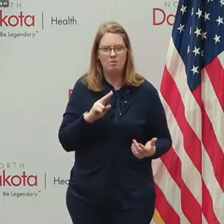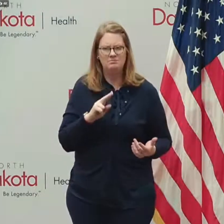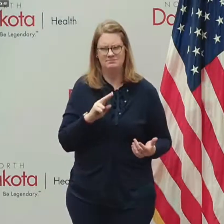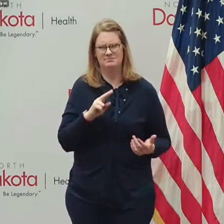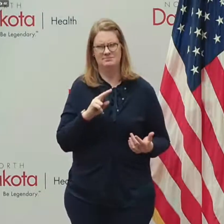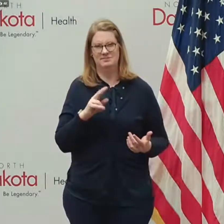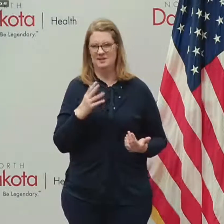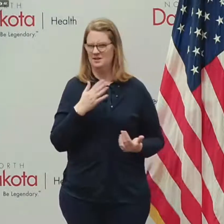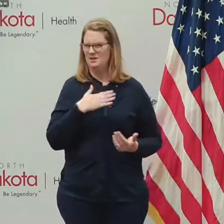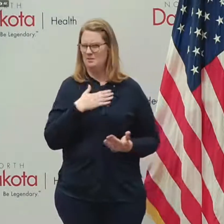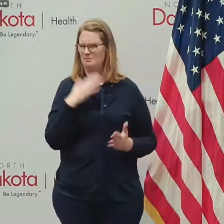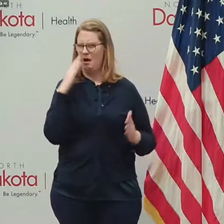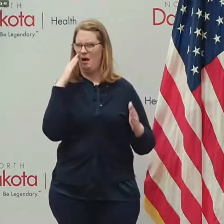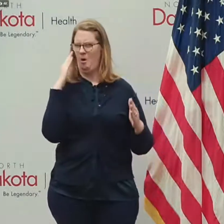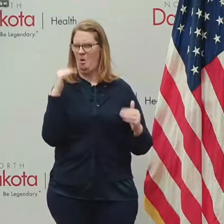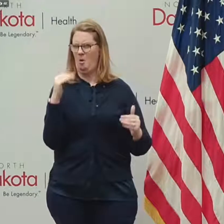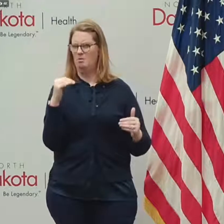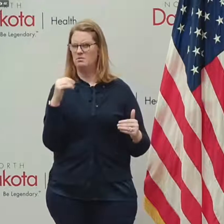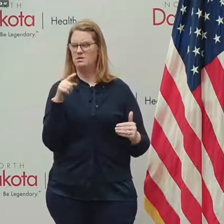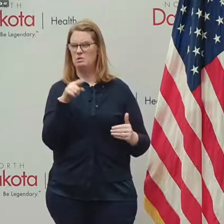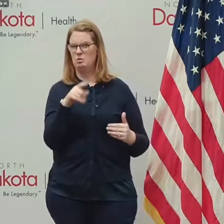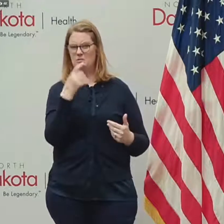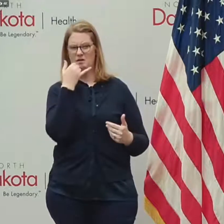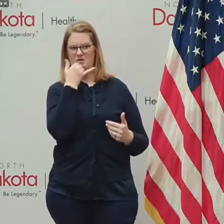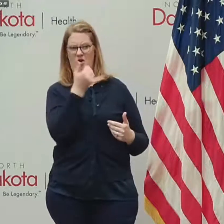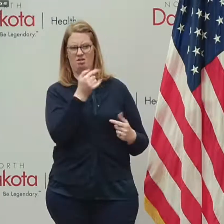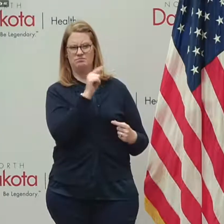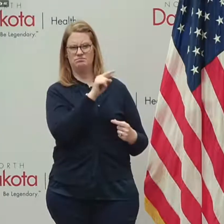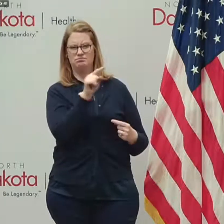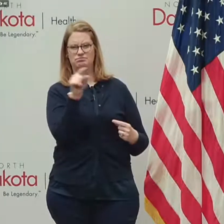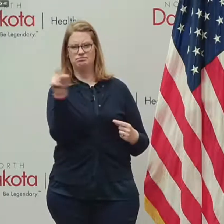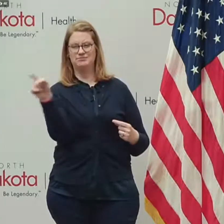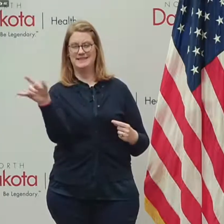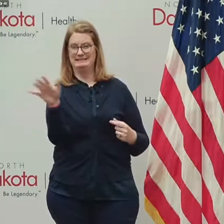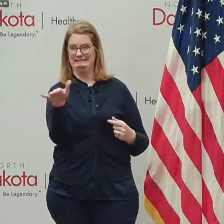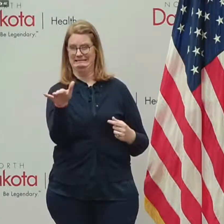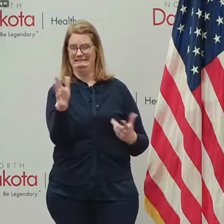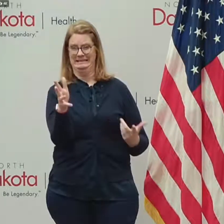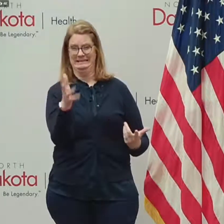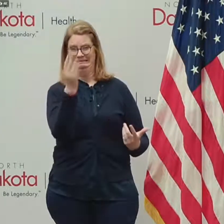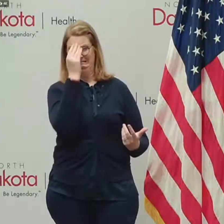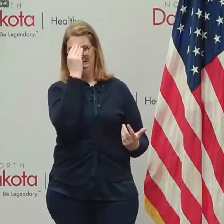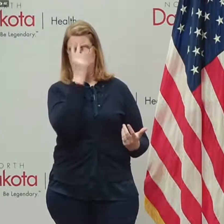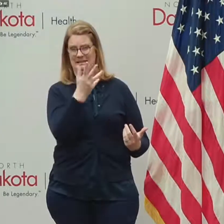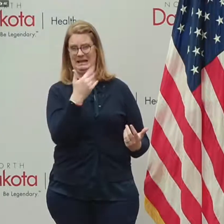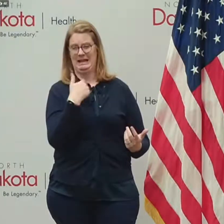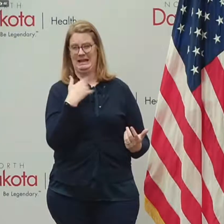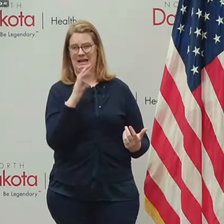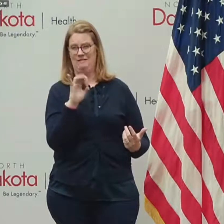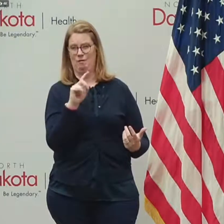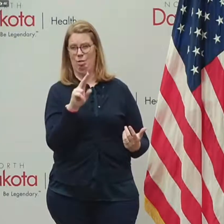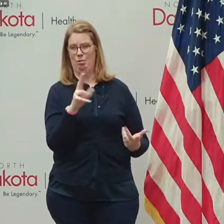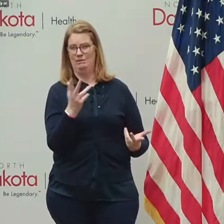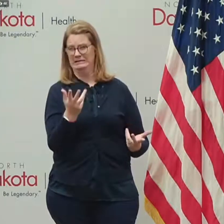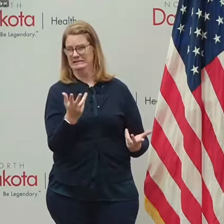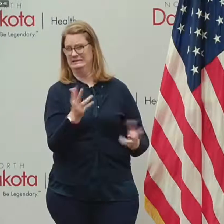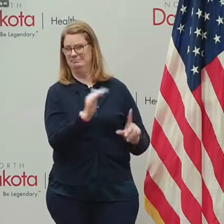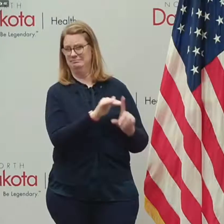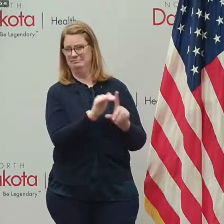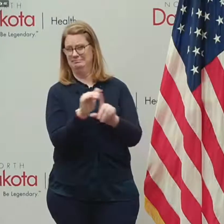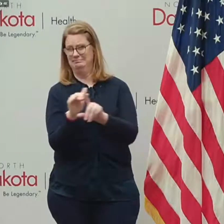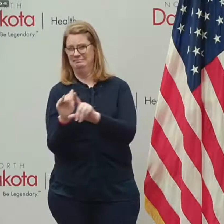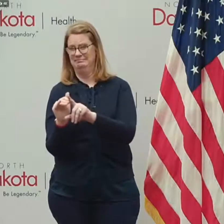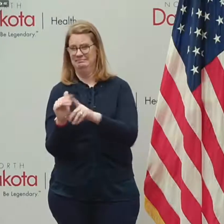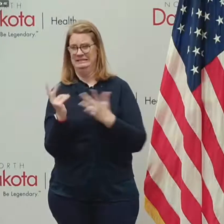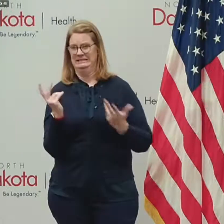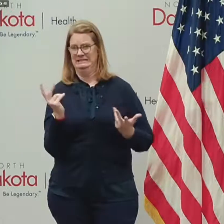that you would be contacting the people you'd been around to say, hello, coworkers, I've got XYZ and I've been contagious.